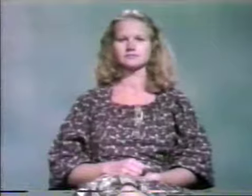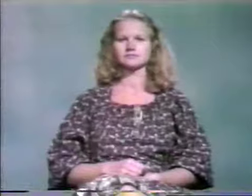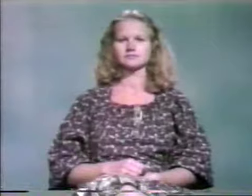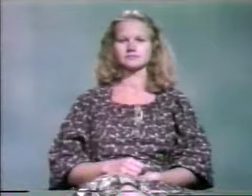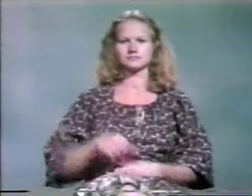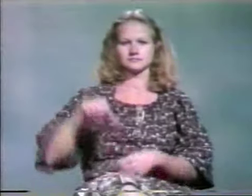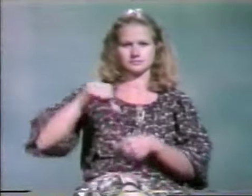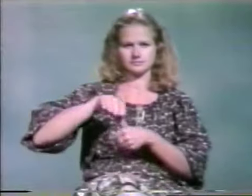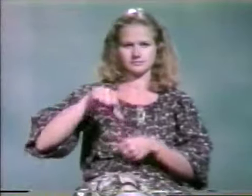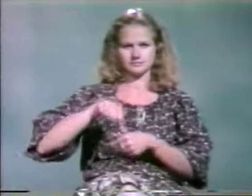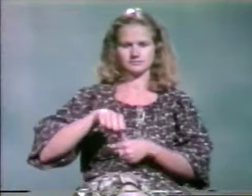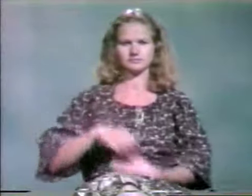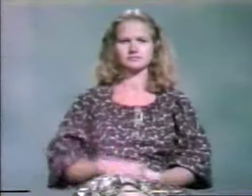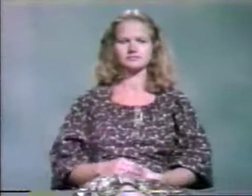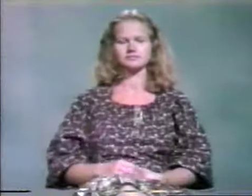Gasoline.